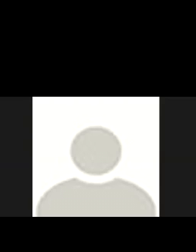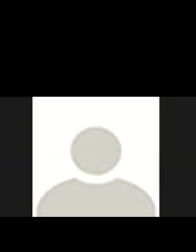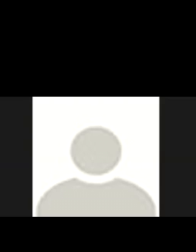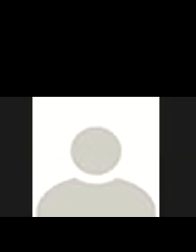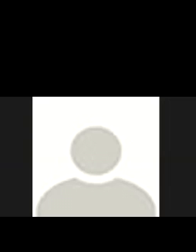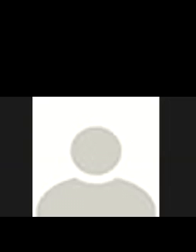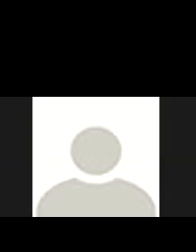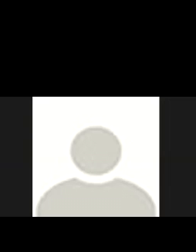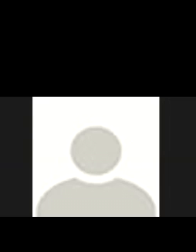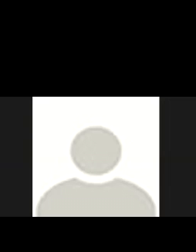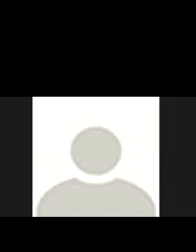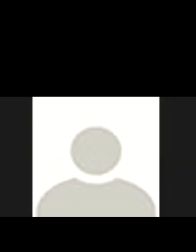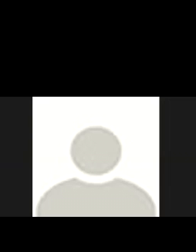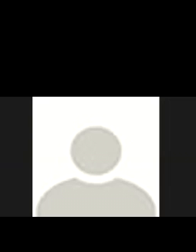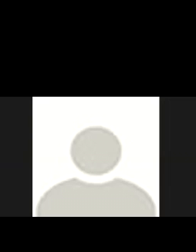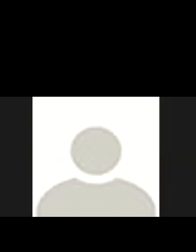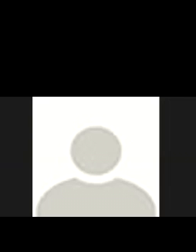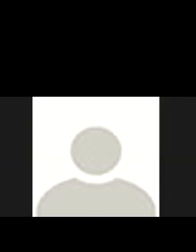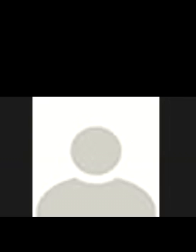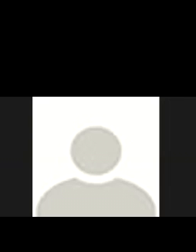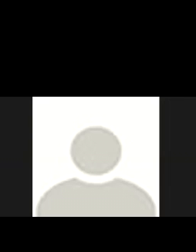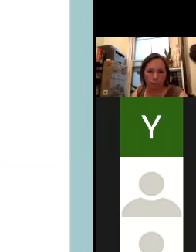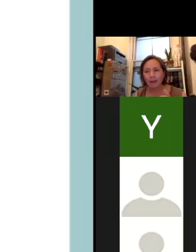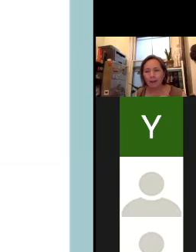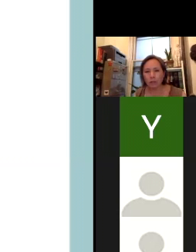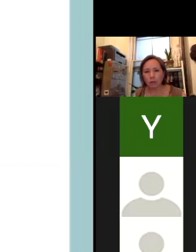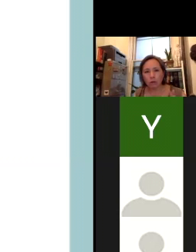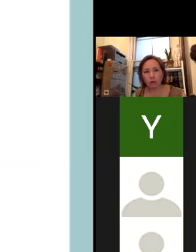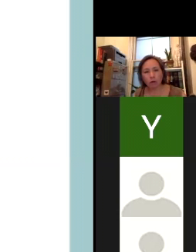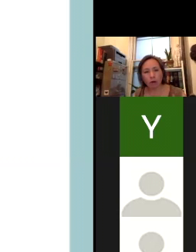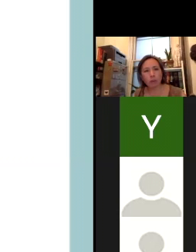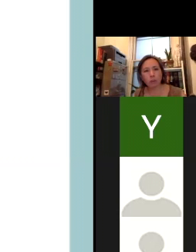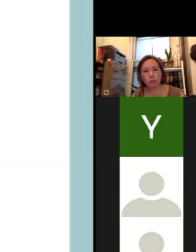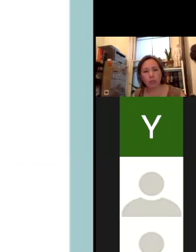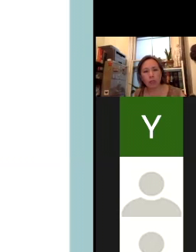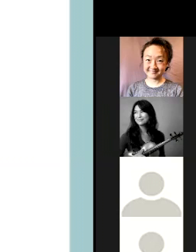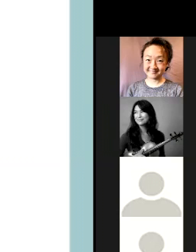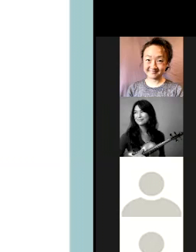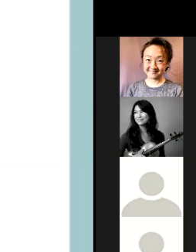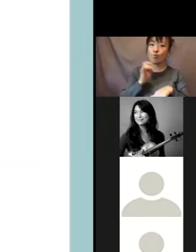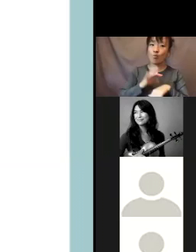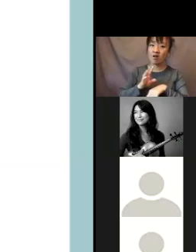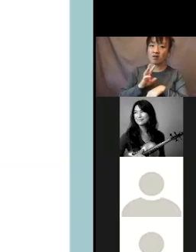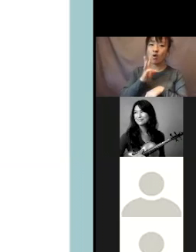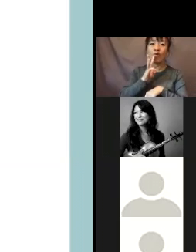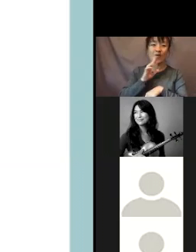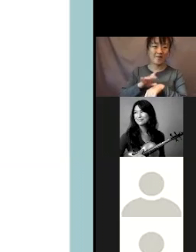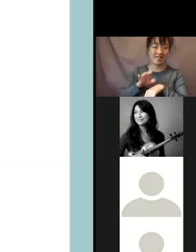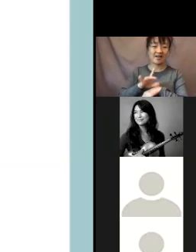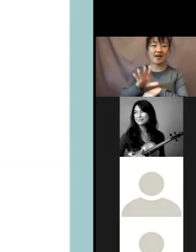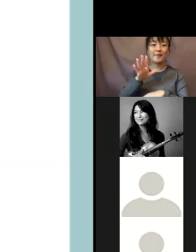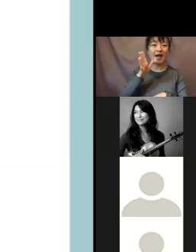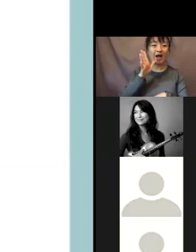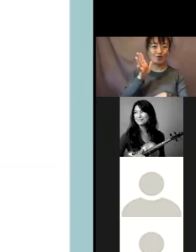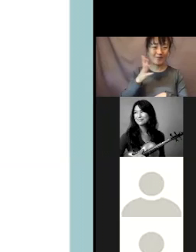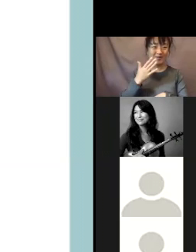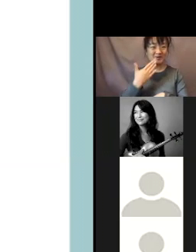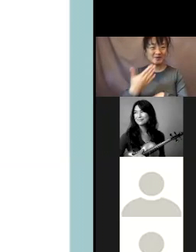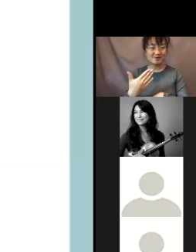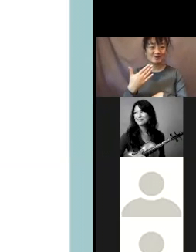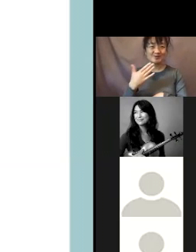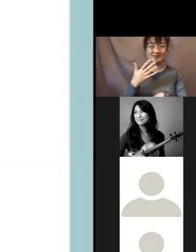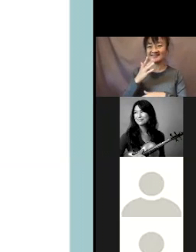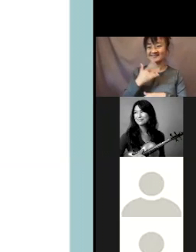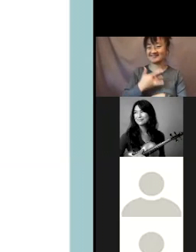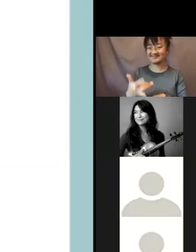be holidaying this weekend to have a bit of watermelon. But again, as all good grandmothers will say, not too much, right? Because too much of something